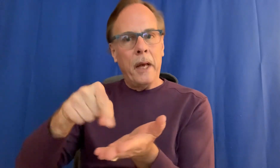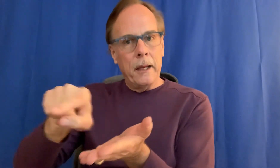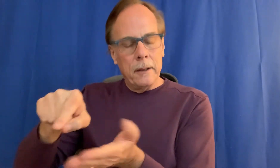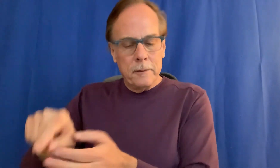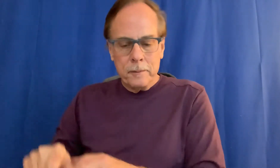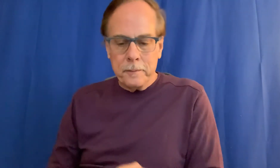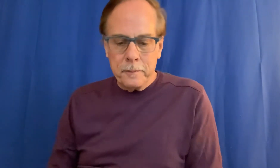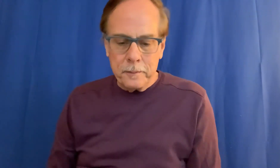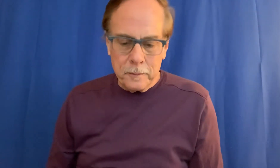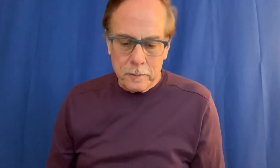pay.